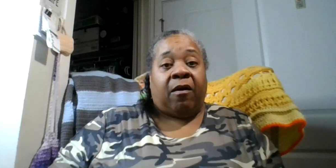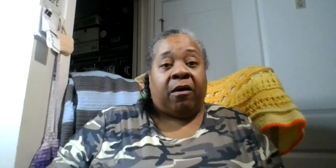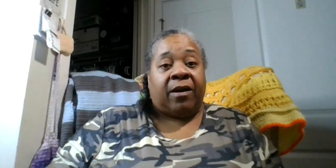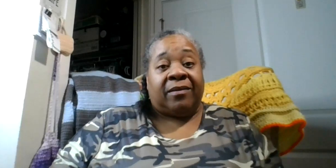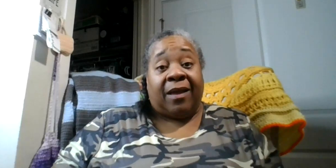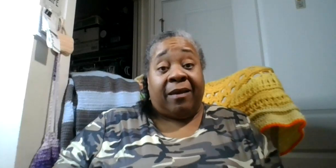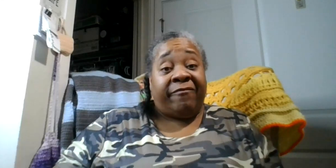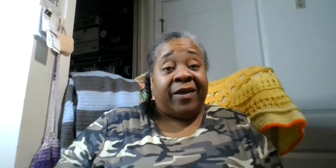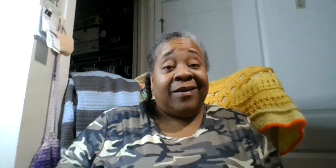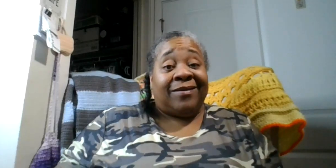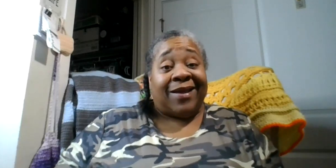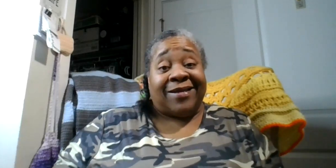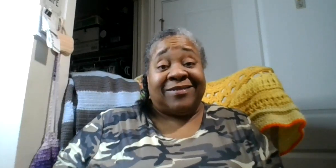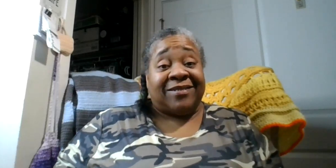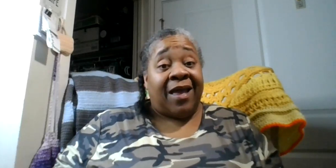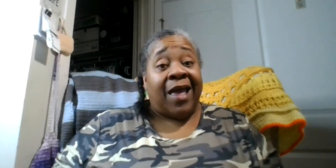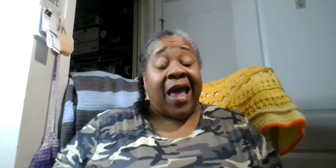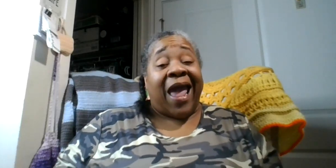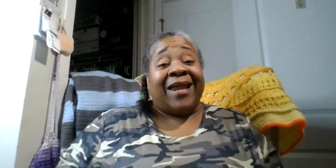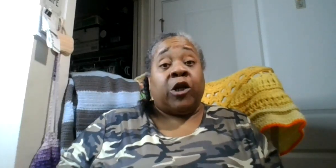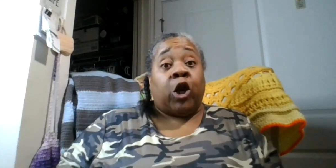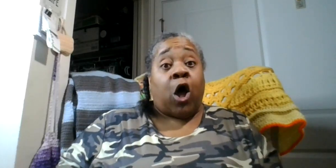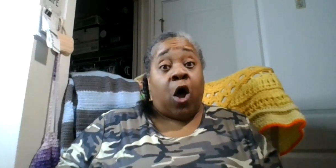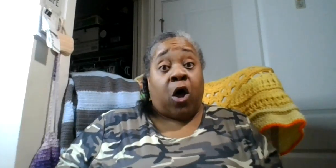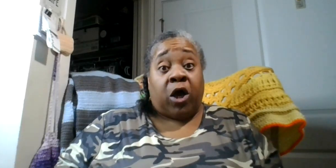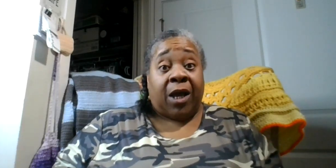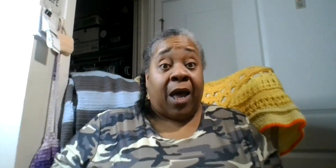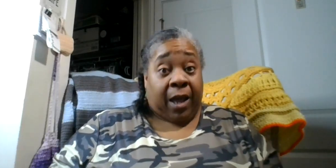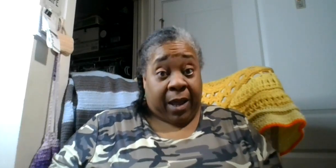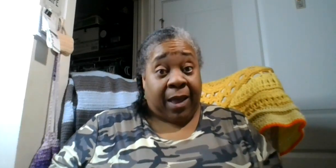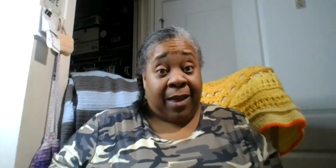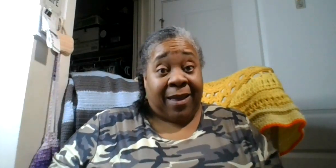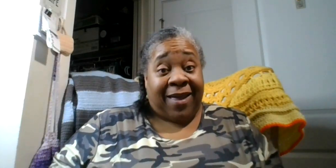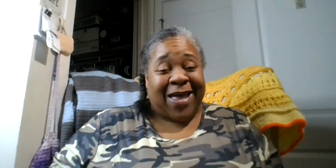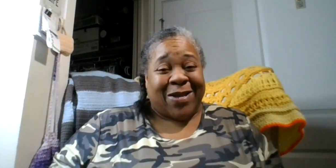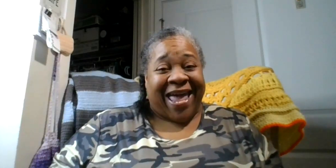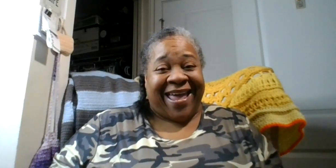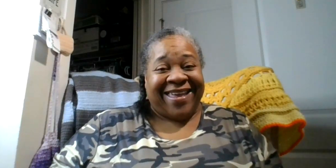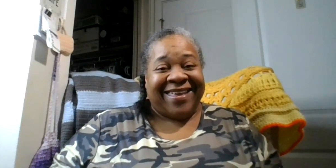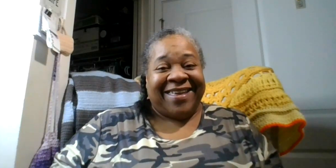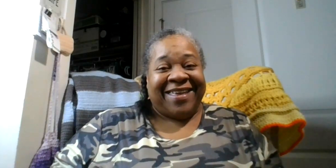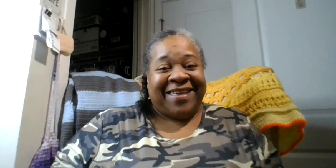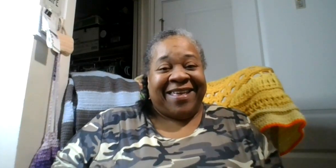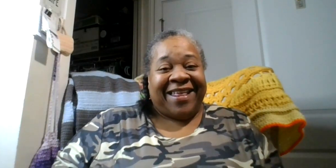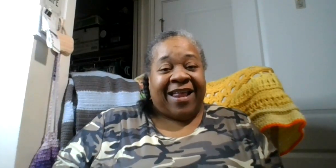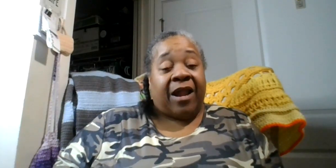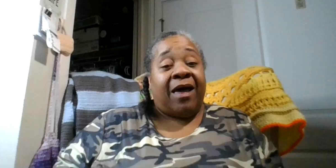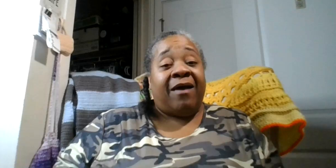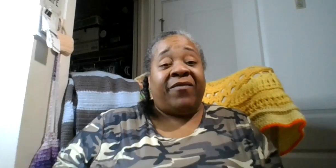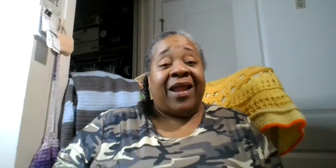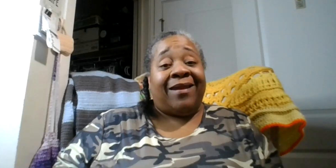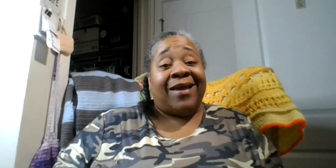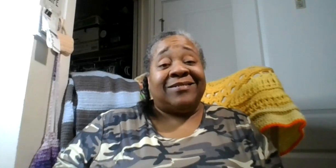are love, lace, and long. Okay? Love, lace,